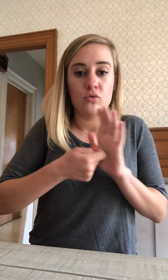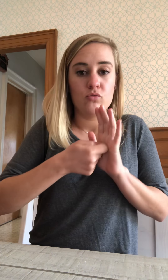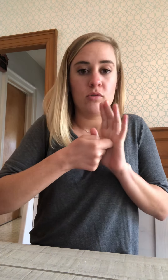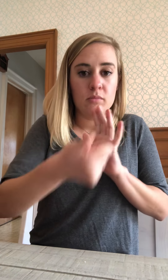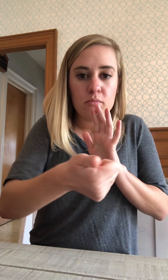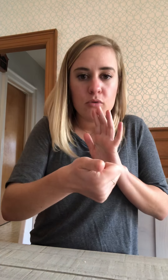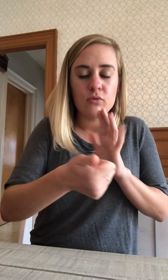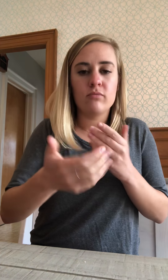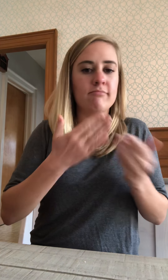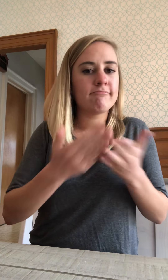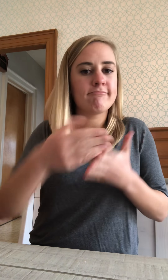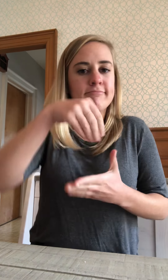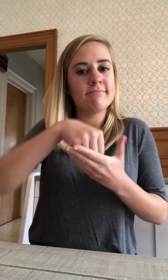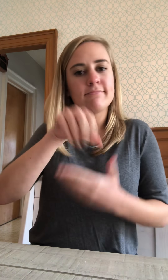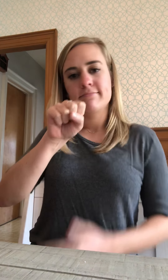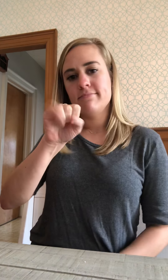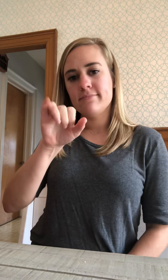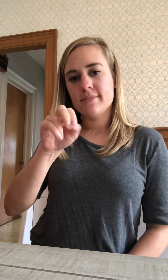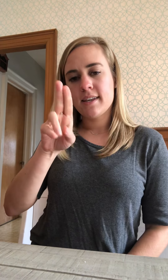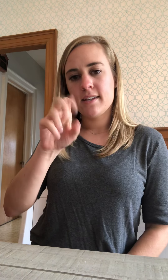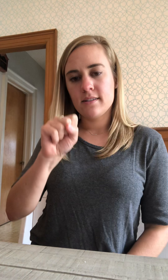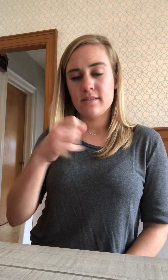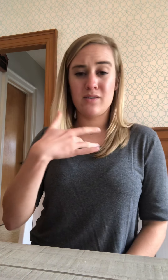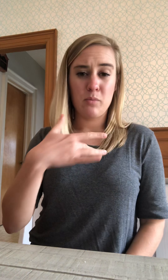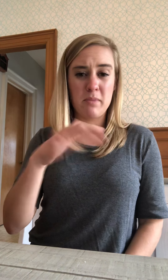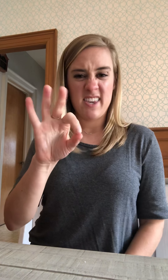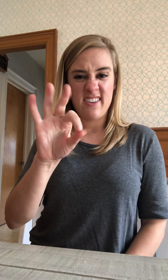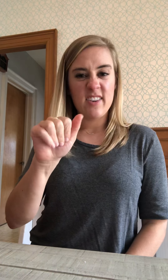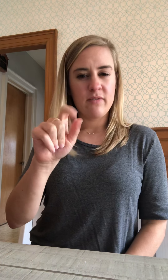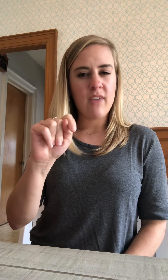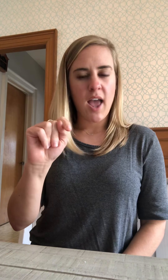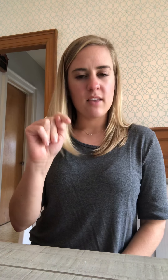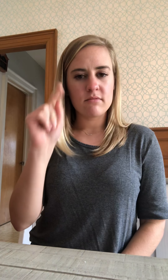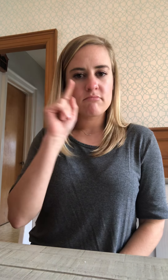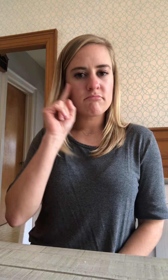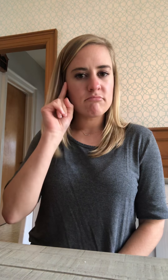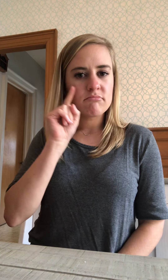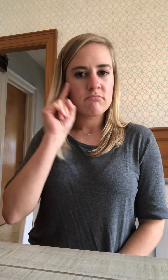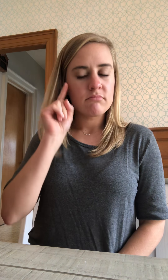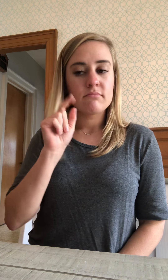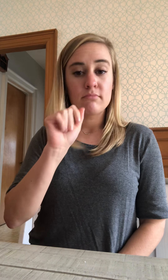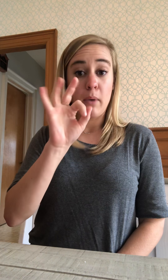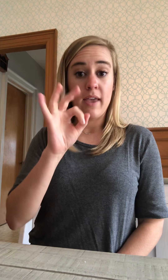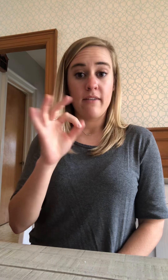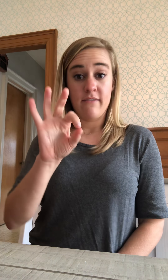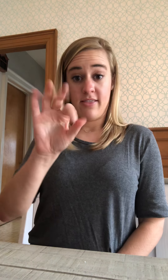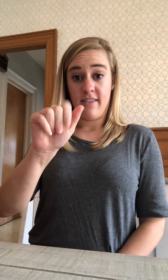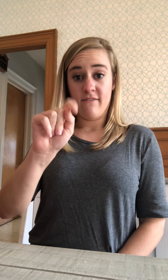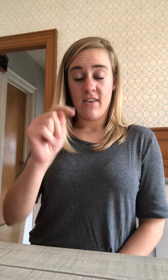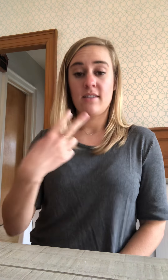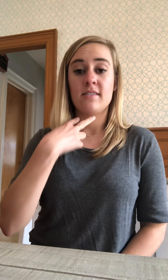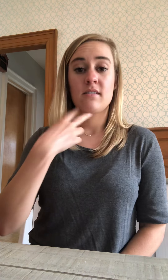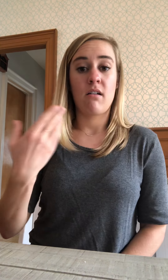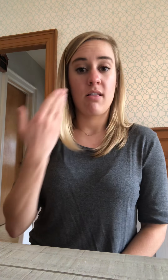from the sinus. So it's mostly orbital fat that's down in the sinus, but even if the fat gets stuck, it can impede muscle